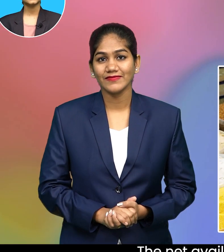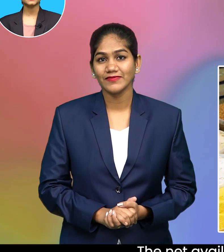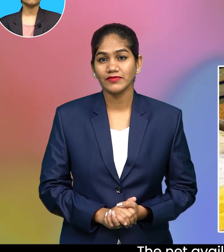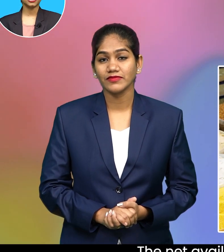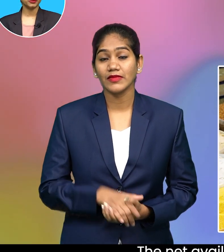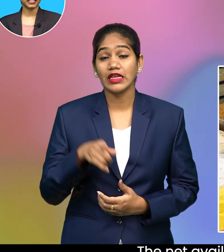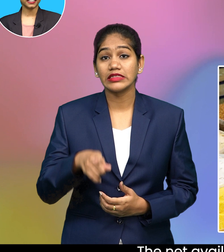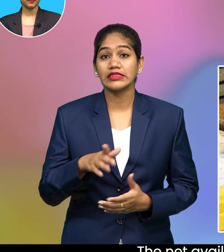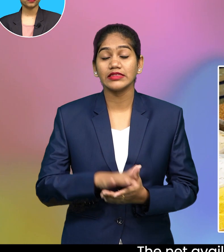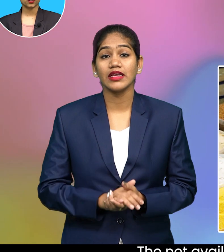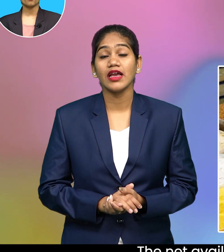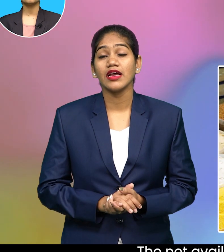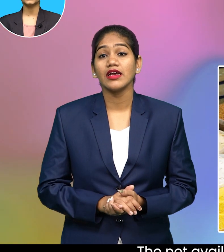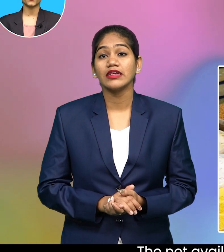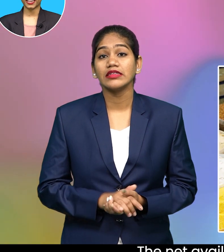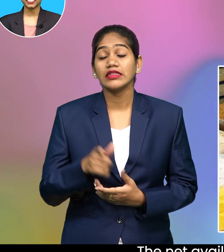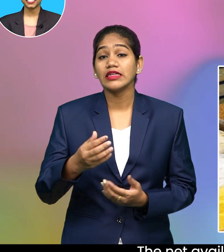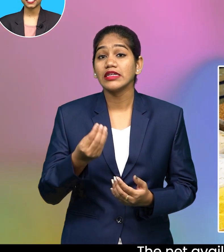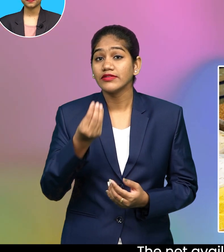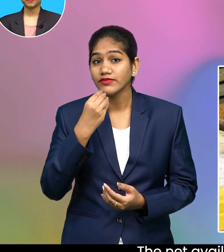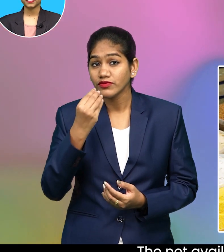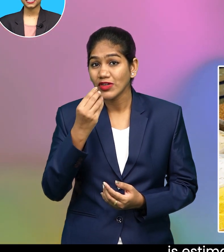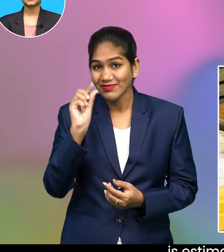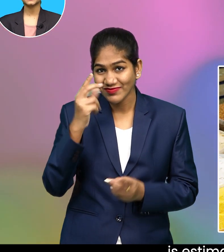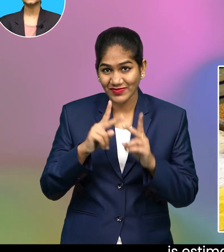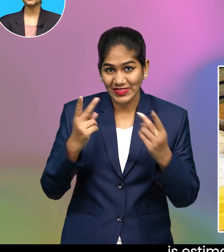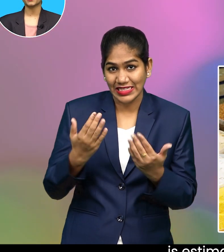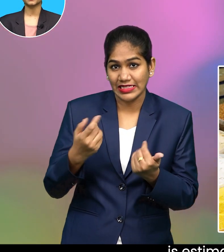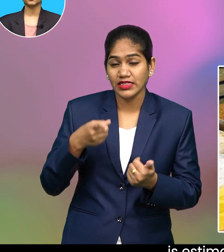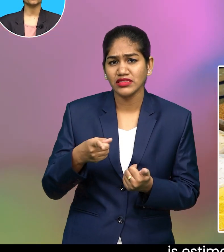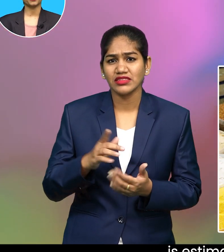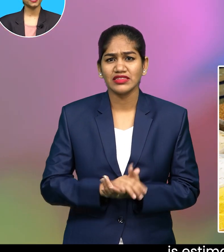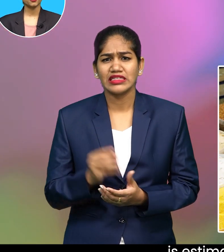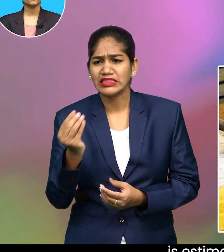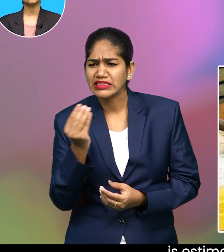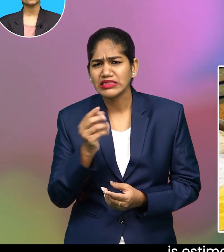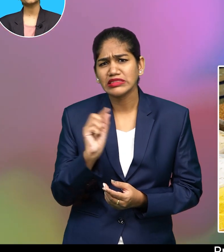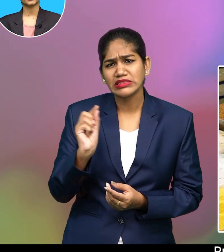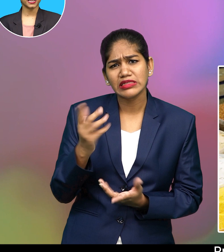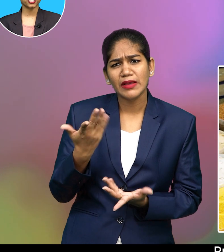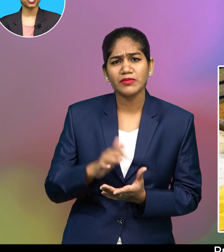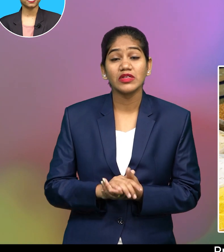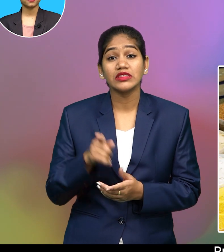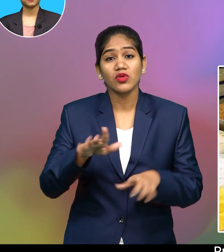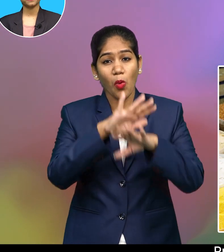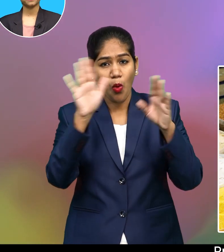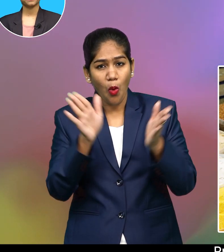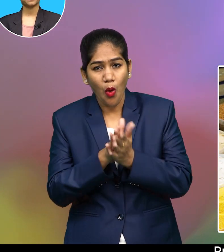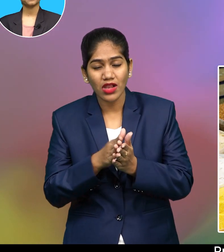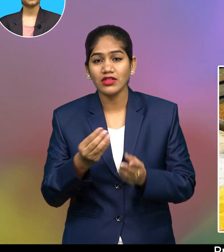The net availability of food grains is estimated to be gross production.